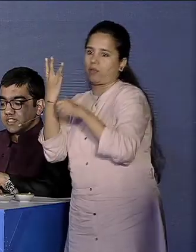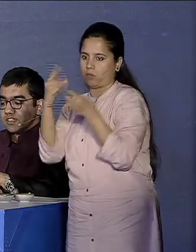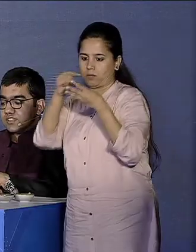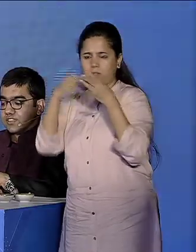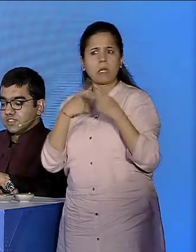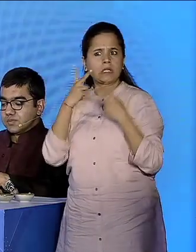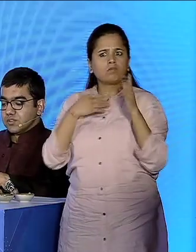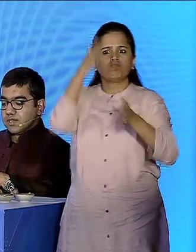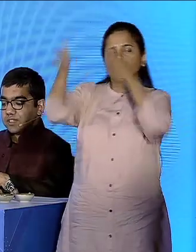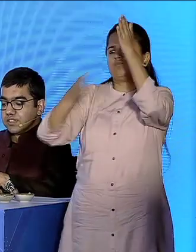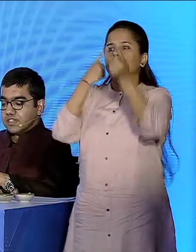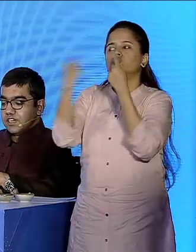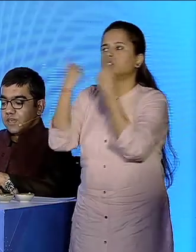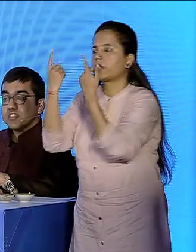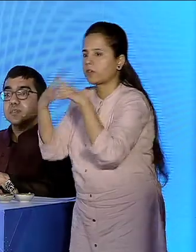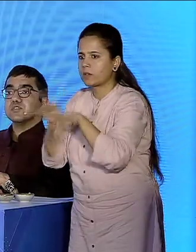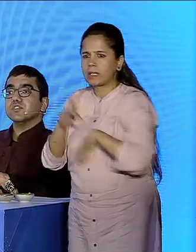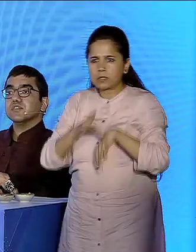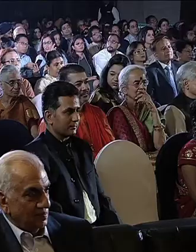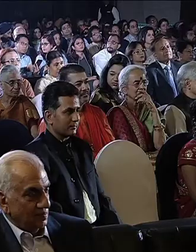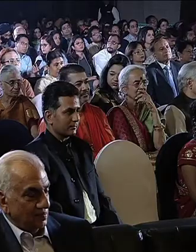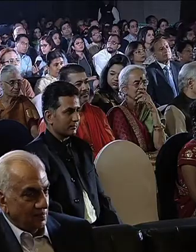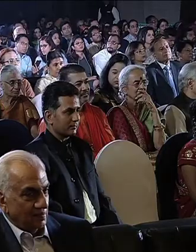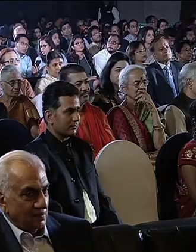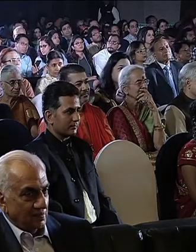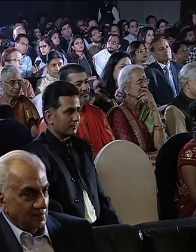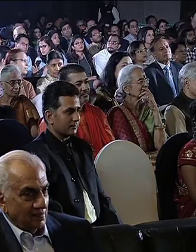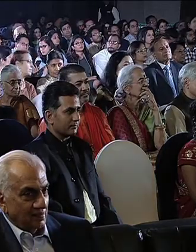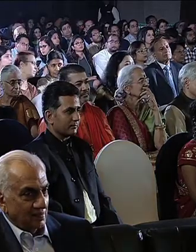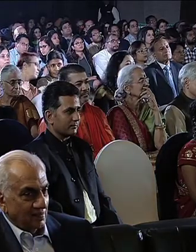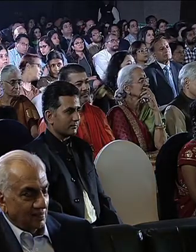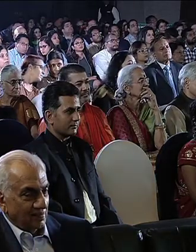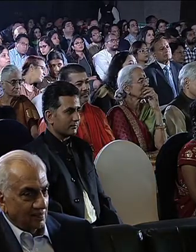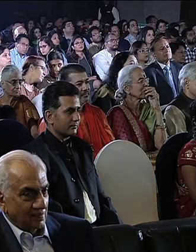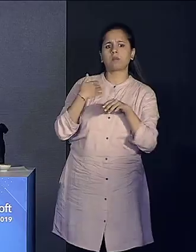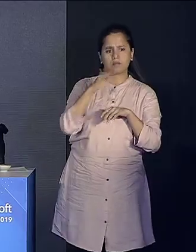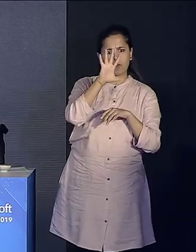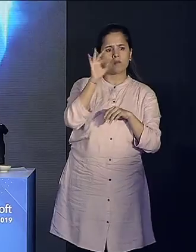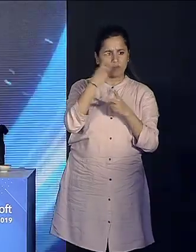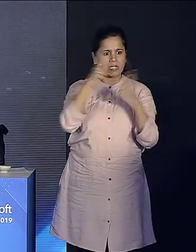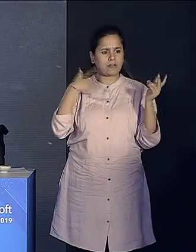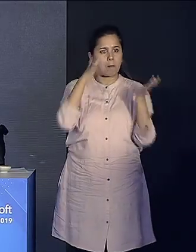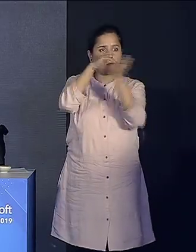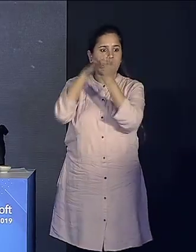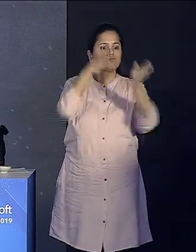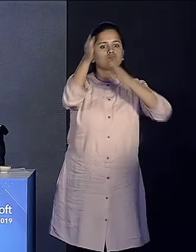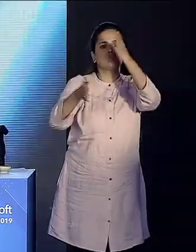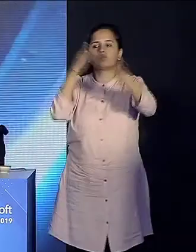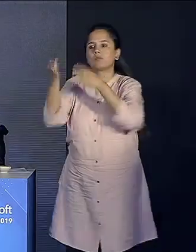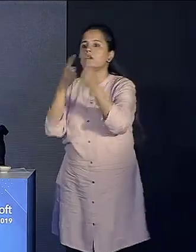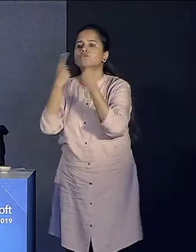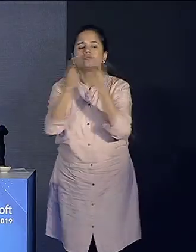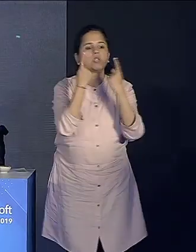in technology and non-technology, employment, accessibility, inclusive schools and integrated